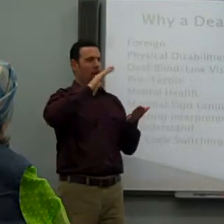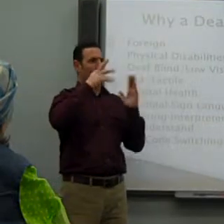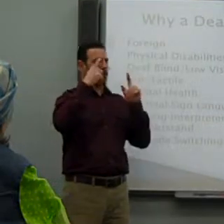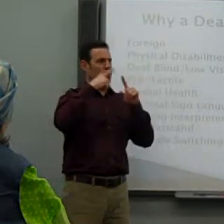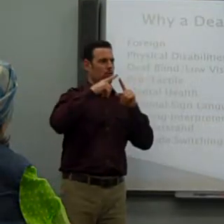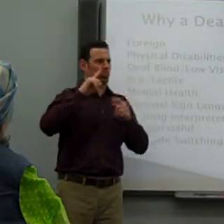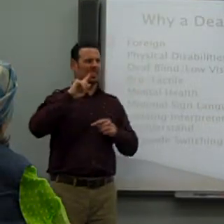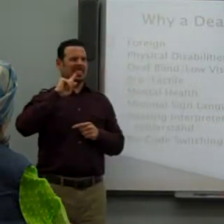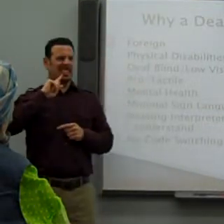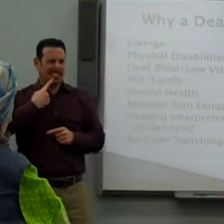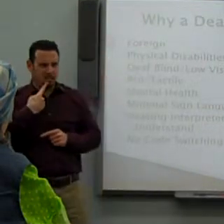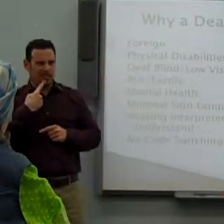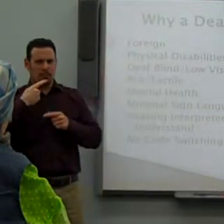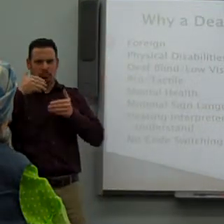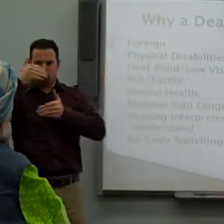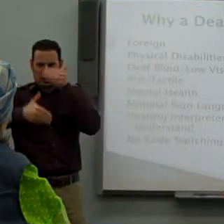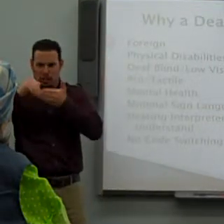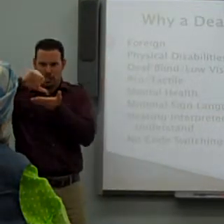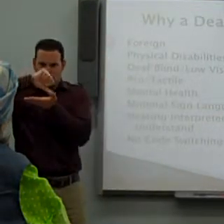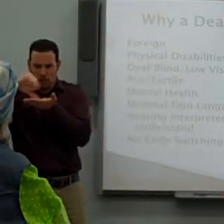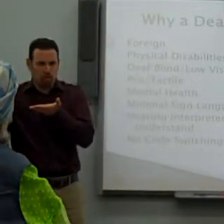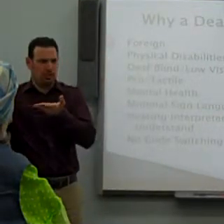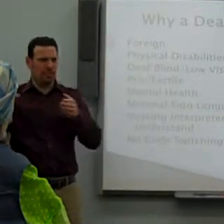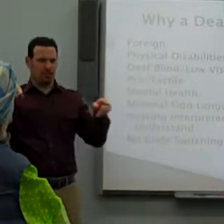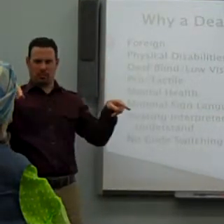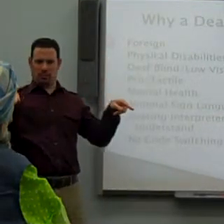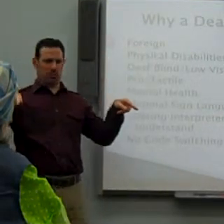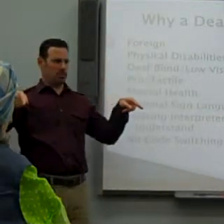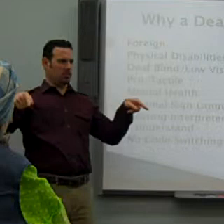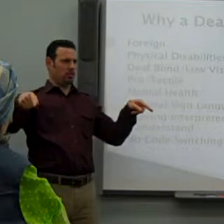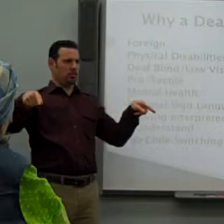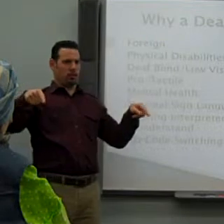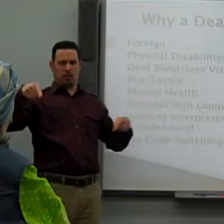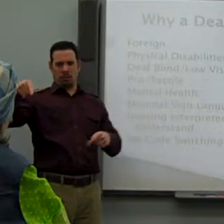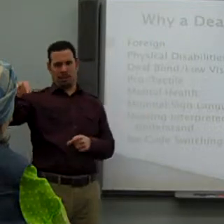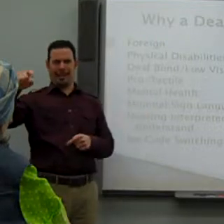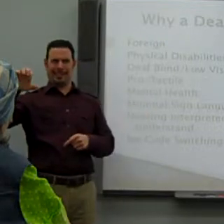But it's always important that you're making sure to check up, especially if it's